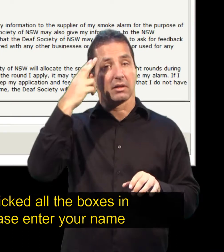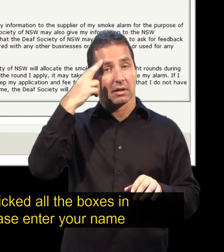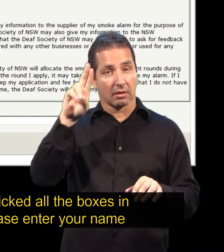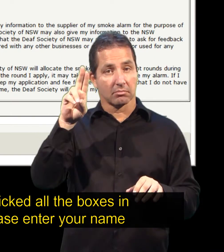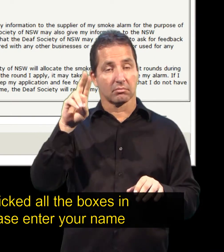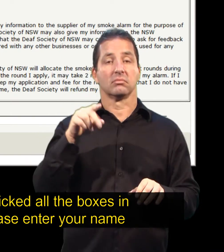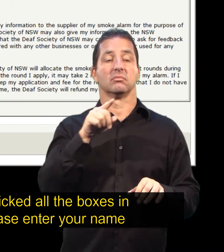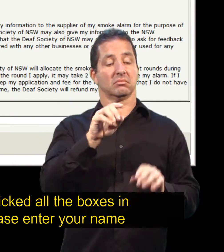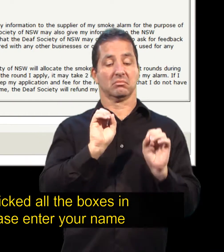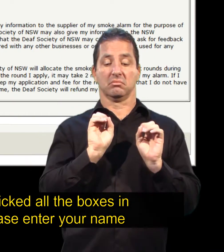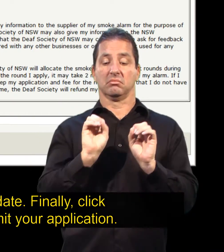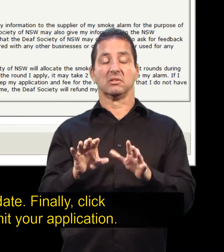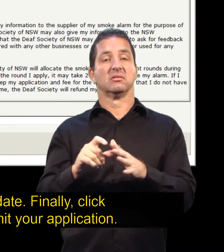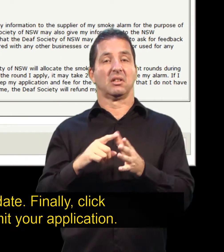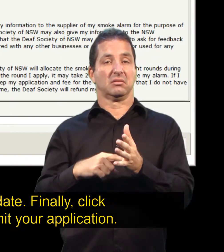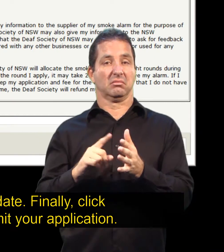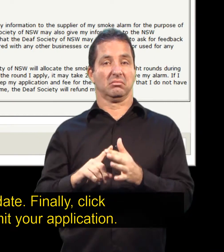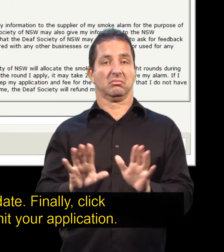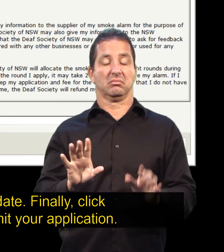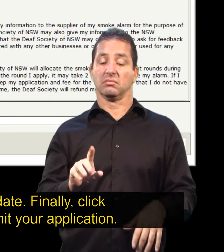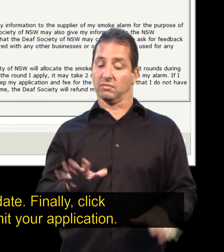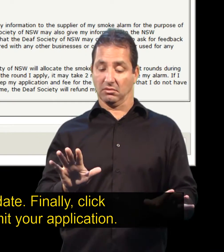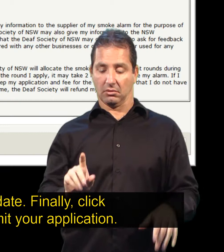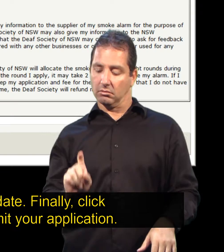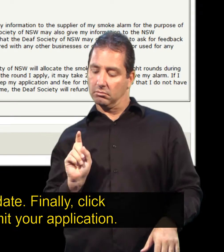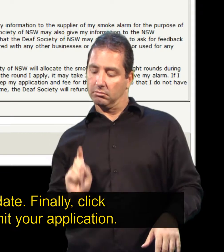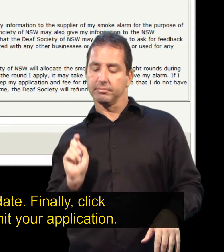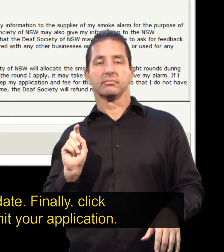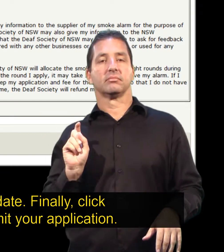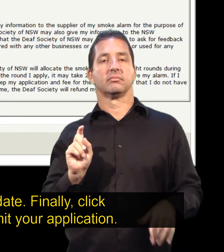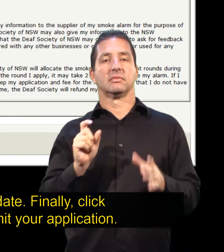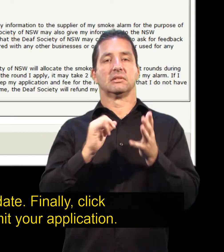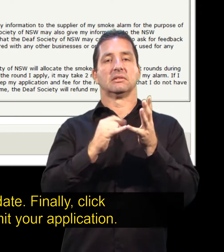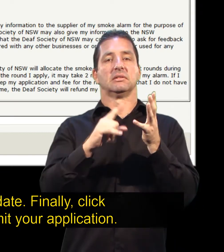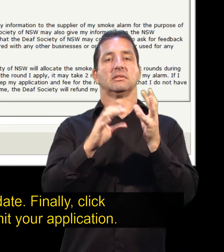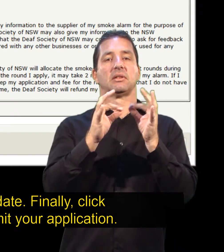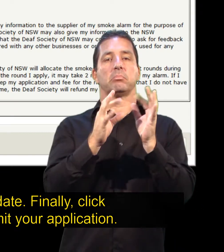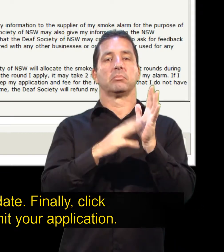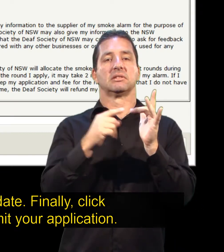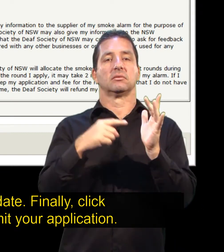and today's date. Finally, click Finish to submit your application.